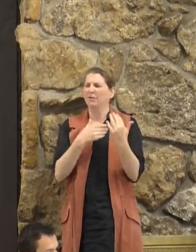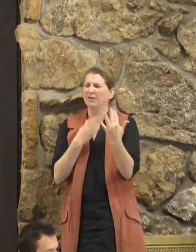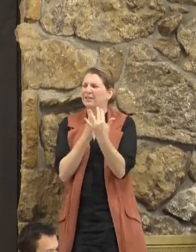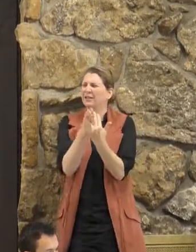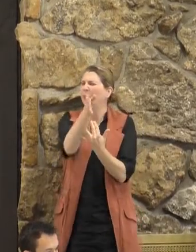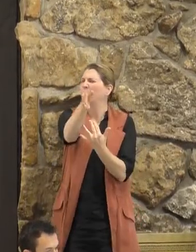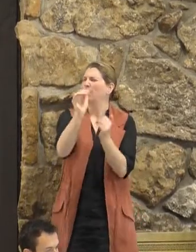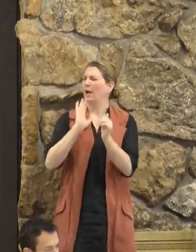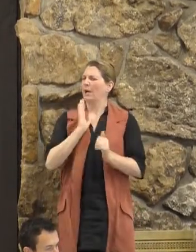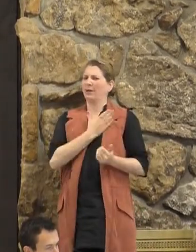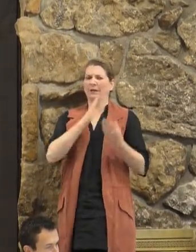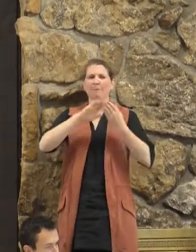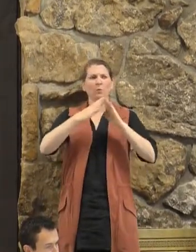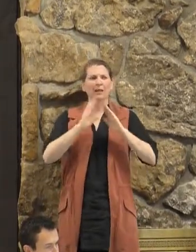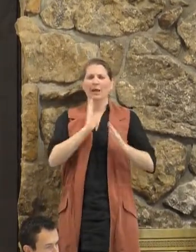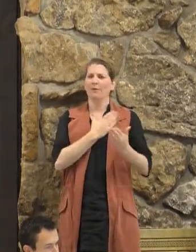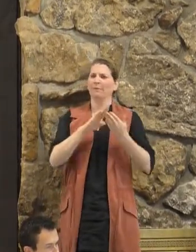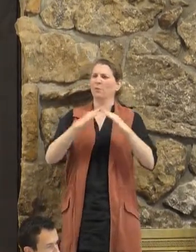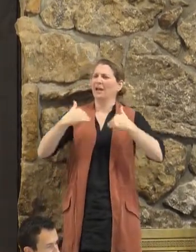we do. We have